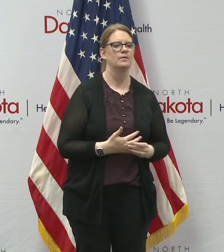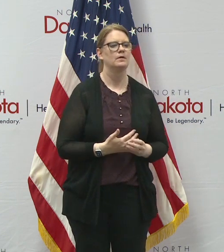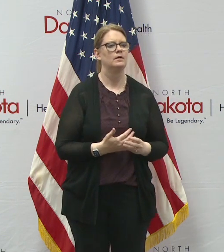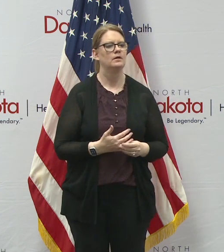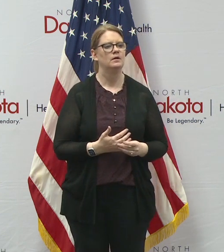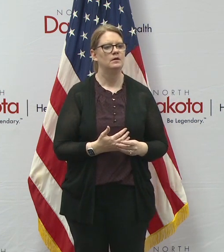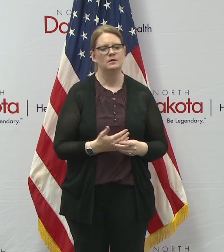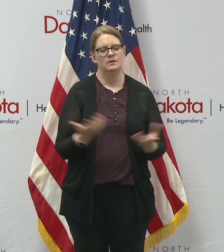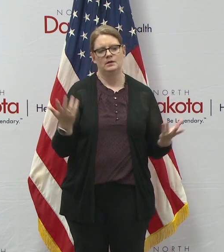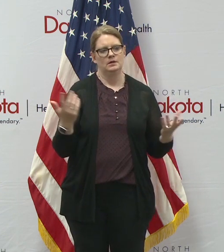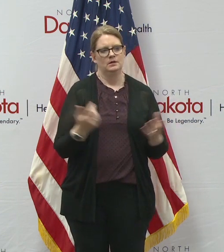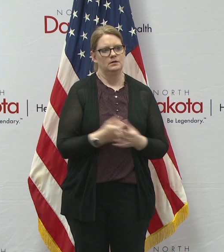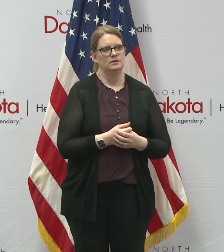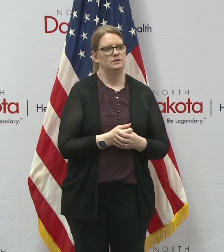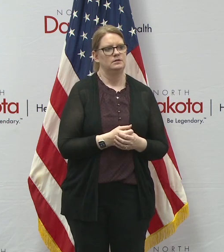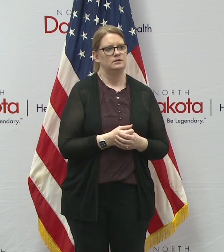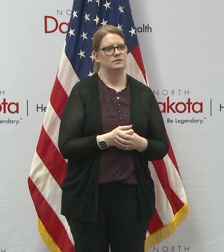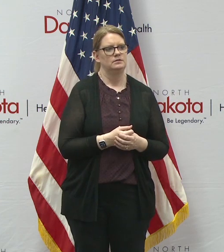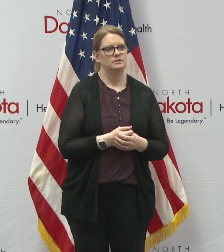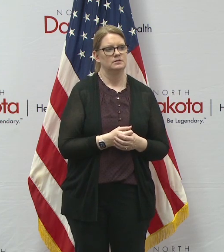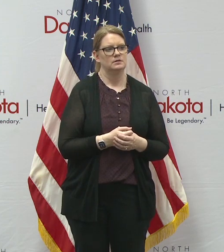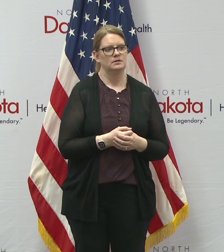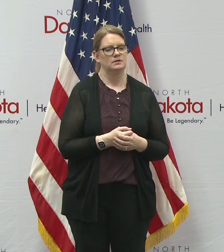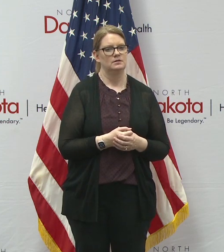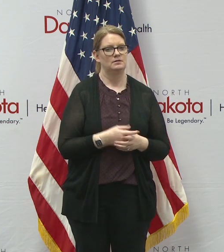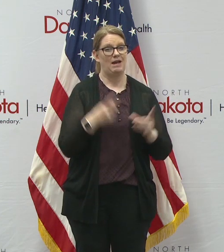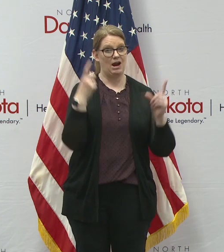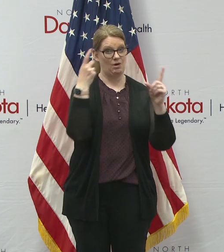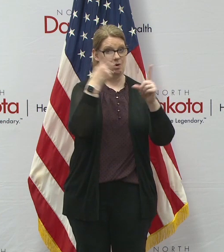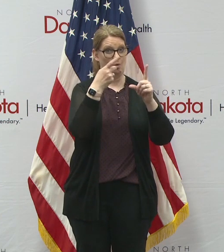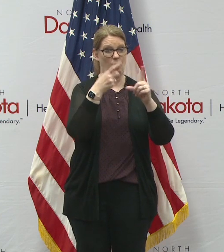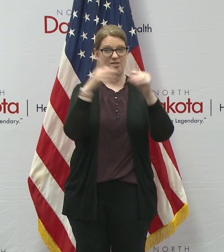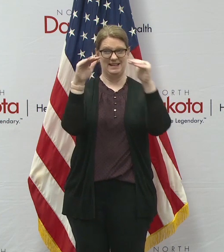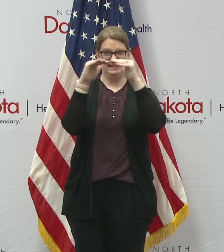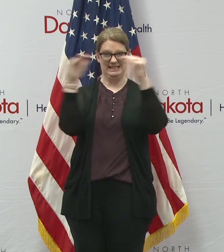I don't think it, and again, our goal on tier 3